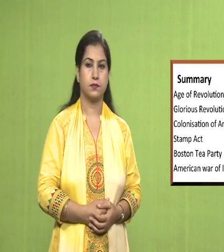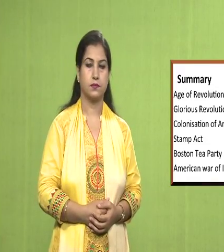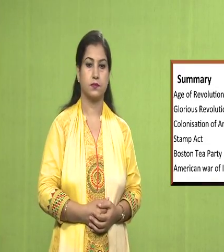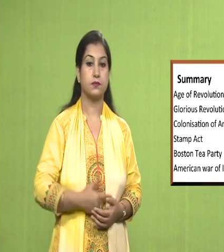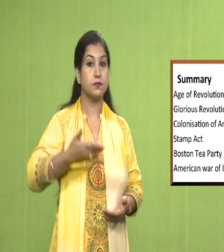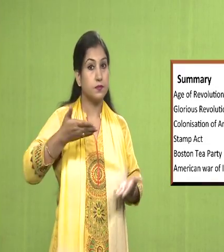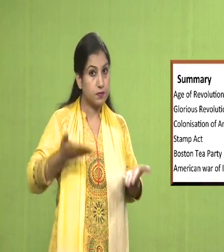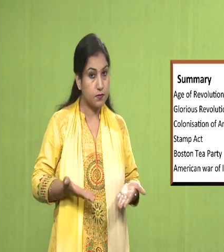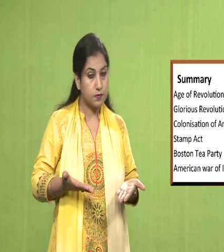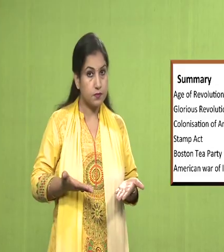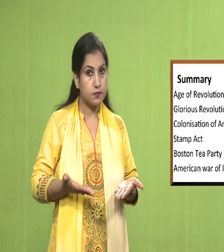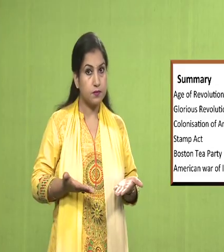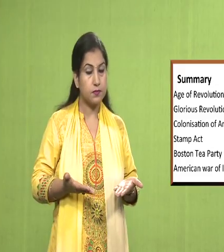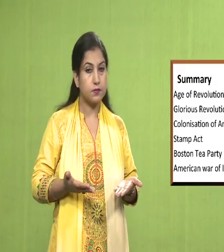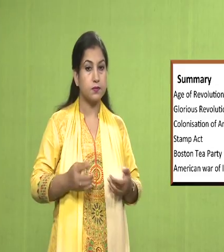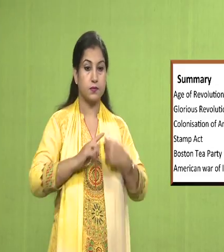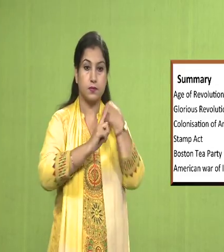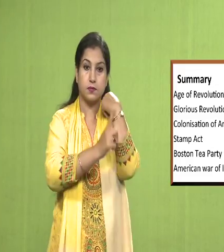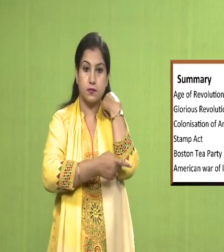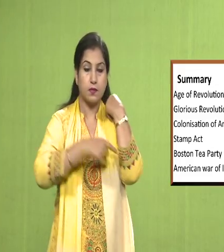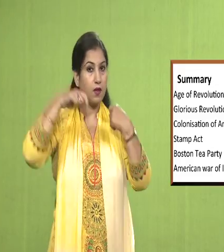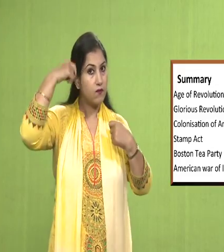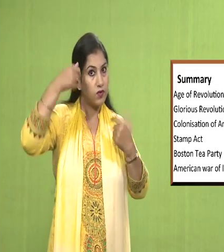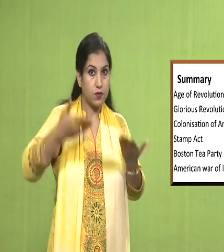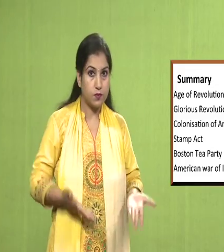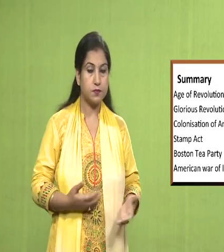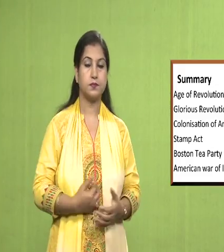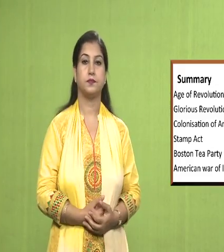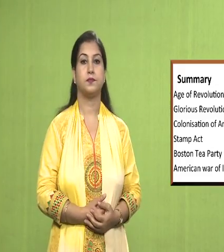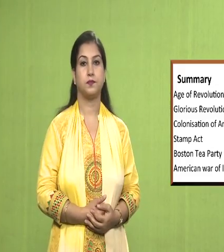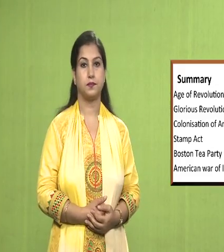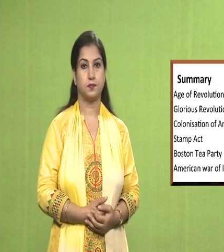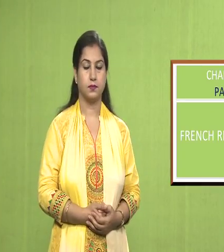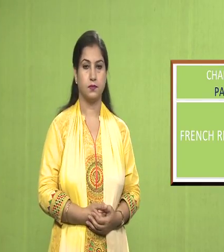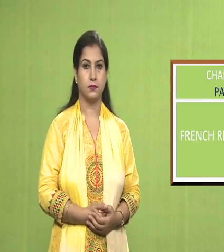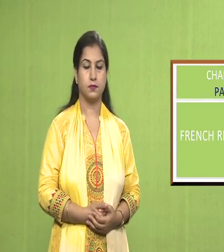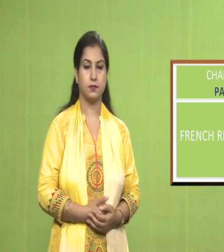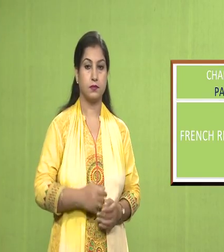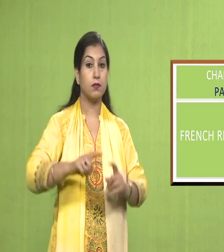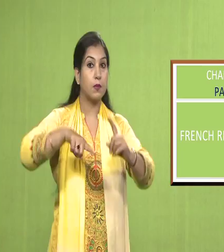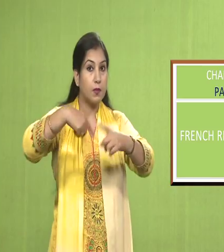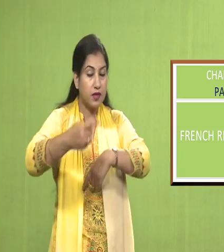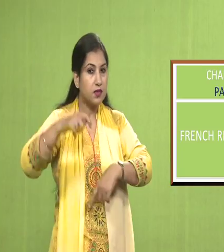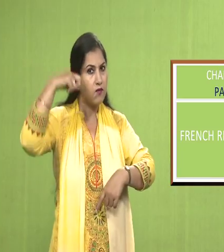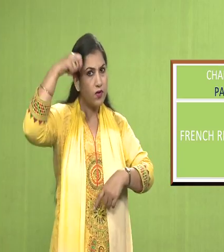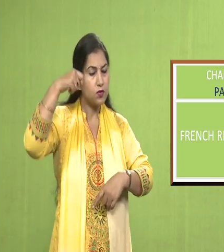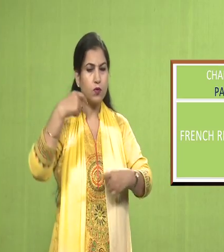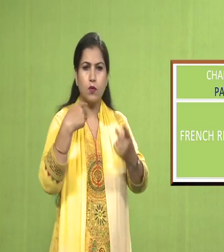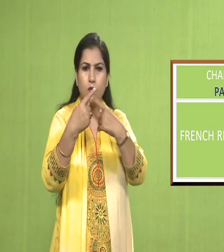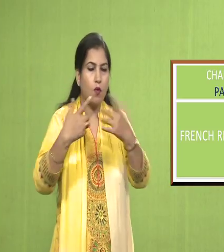With this, we come to the end of this video. In the next video, we will discuss